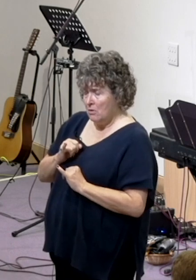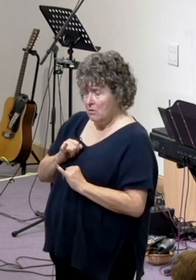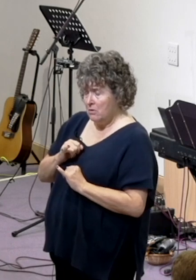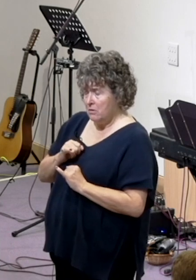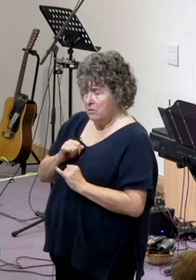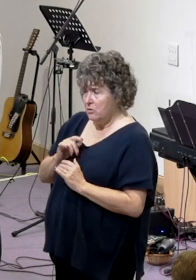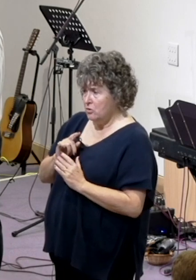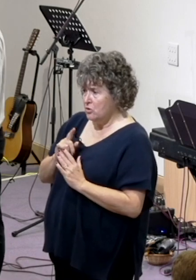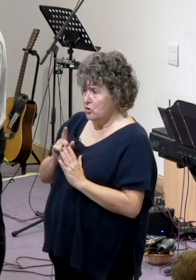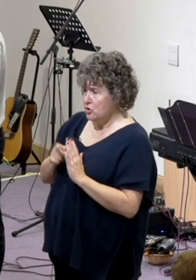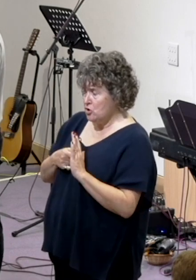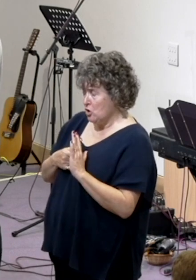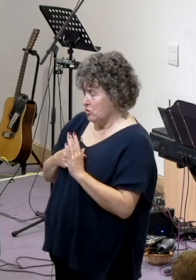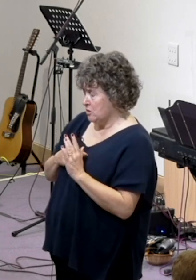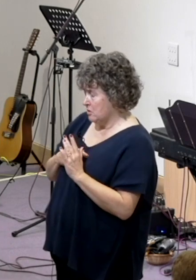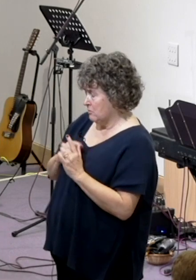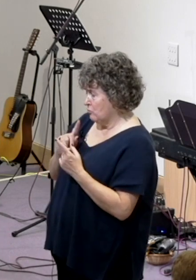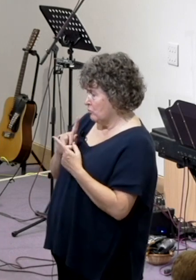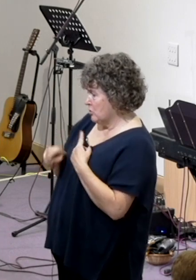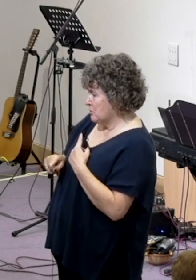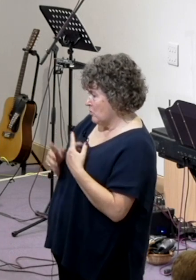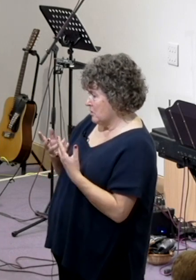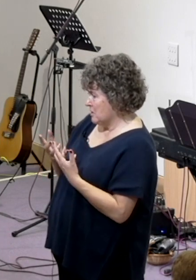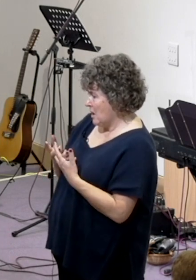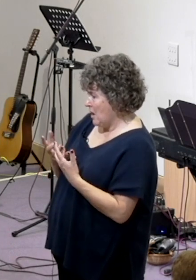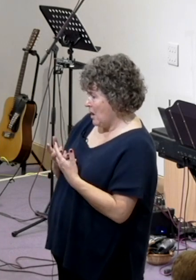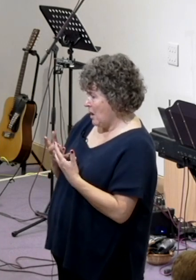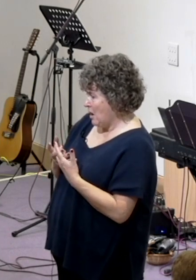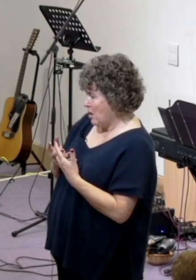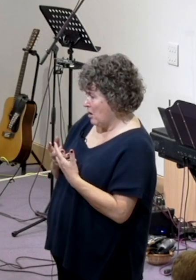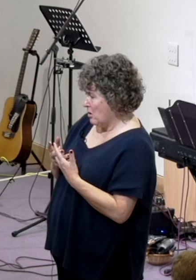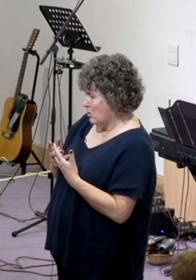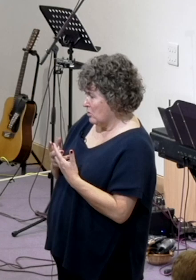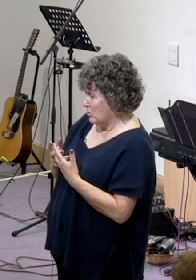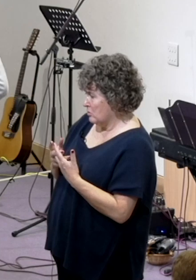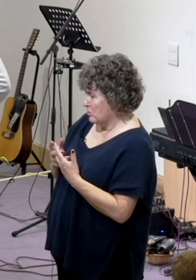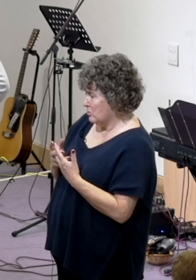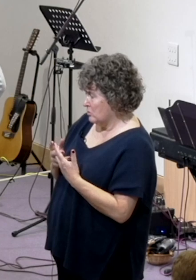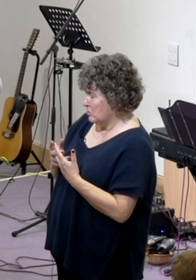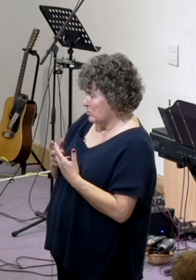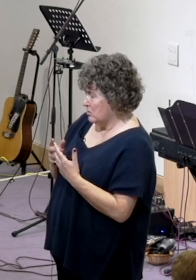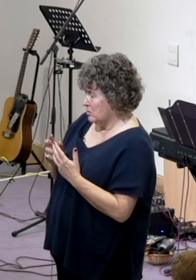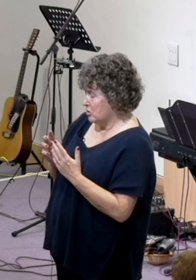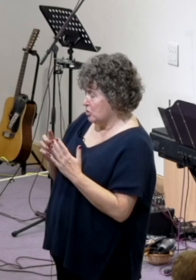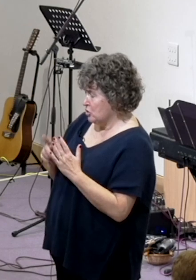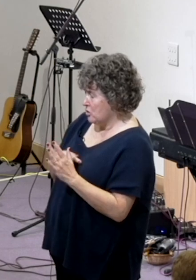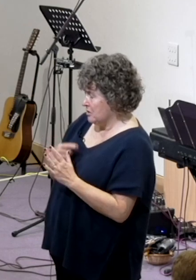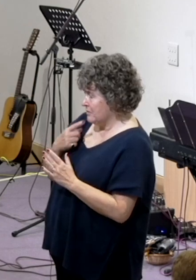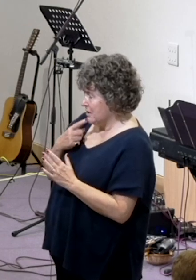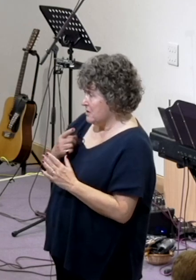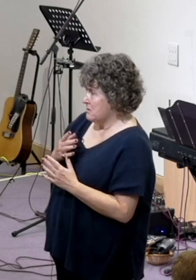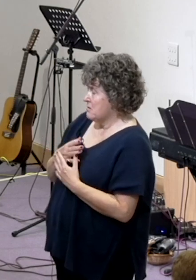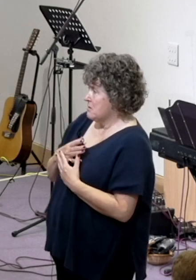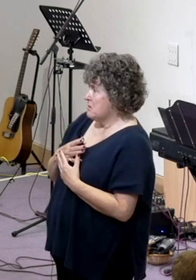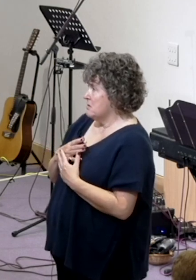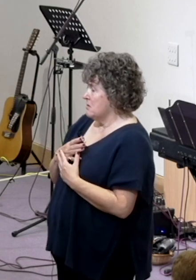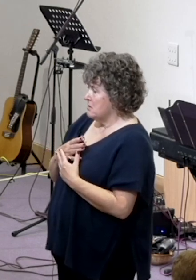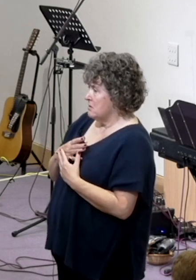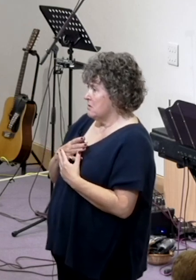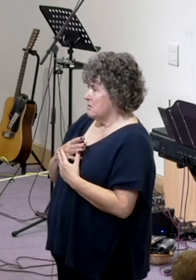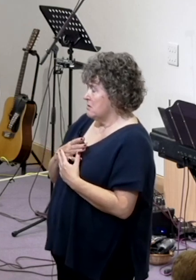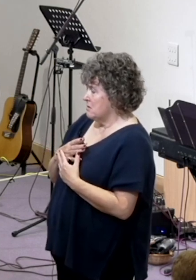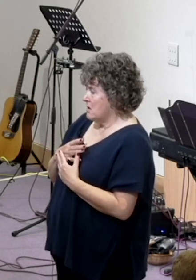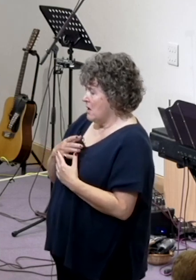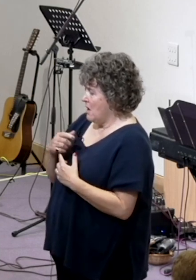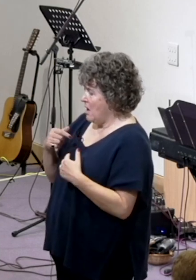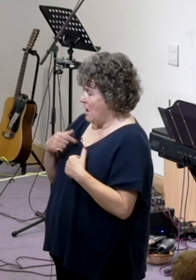because in verse 19, we're told what Joseph does in response to this. He says, "Because Joseph,